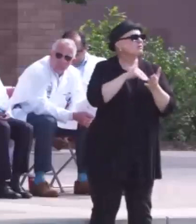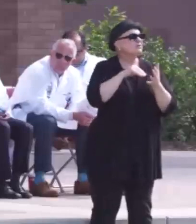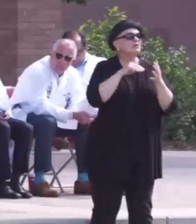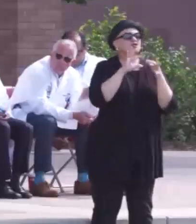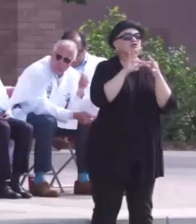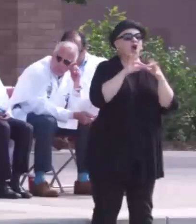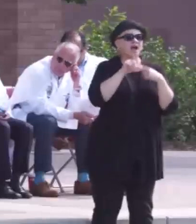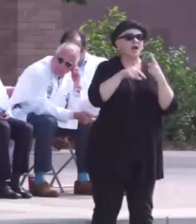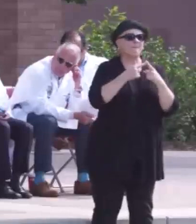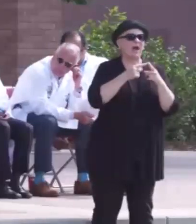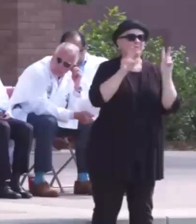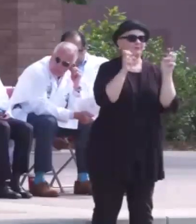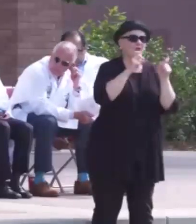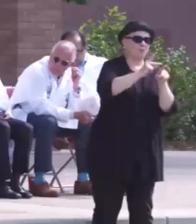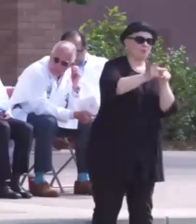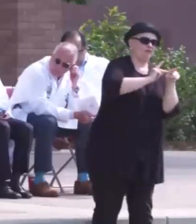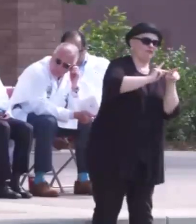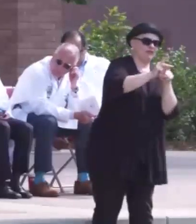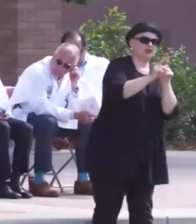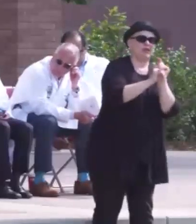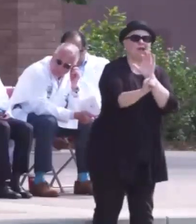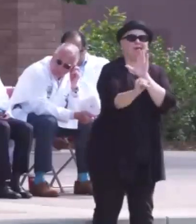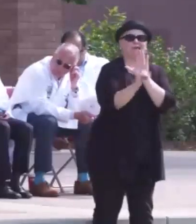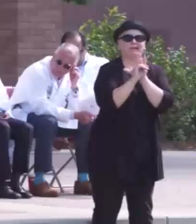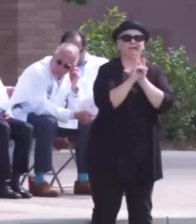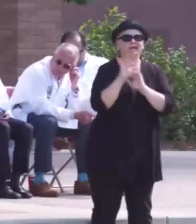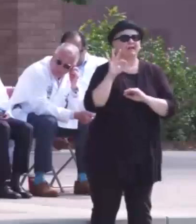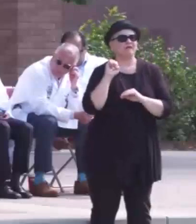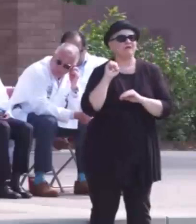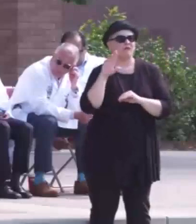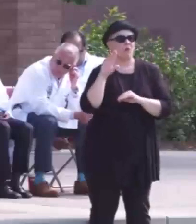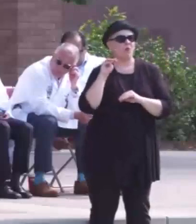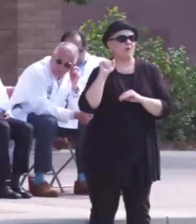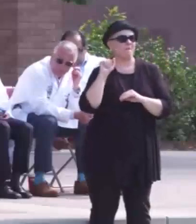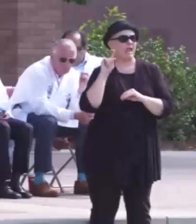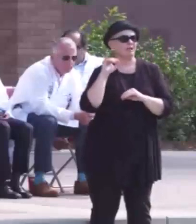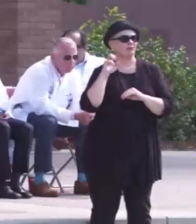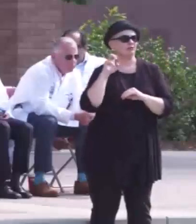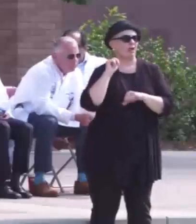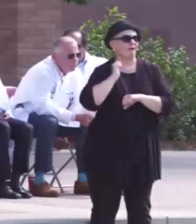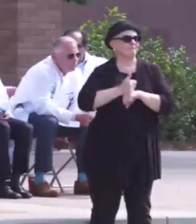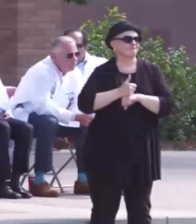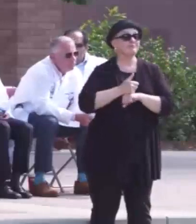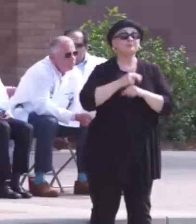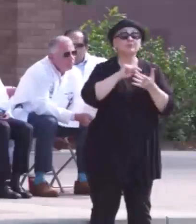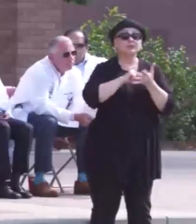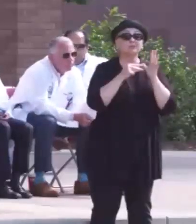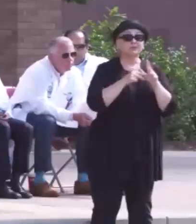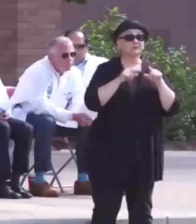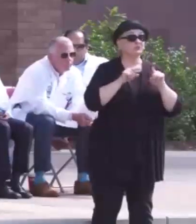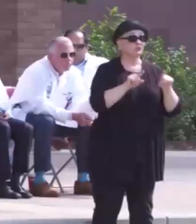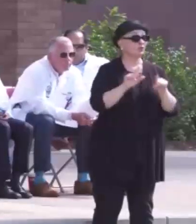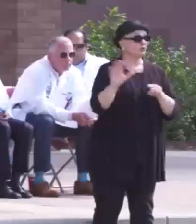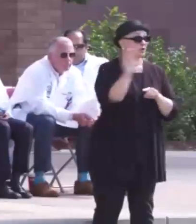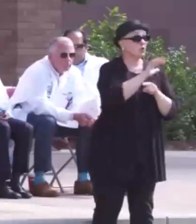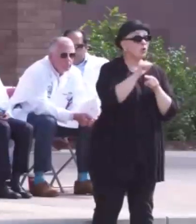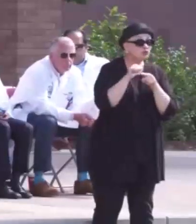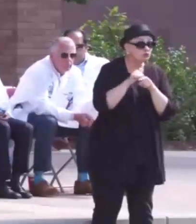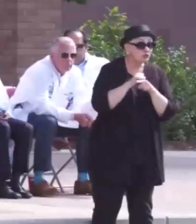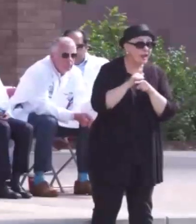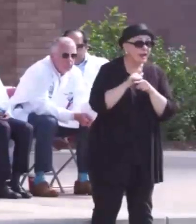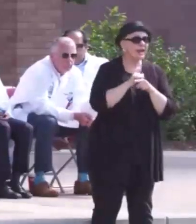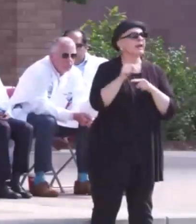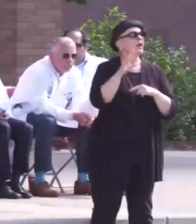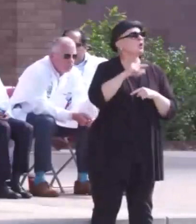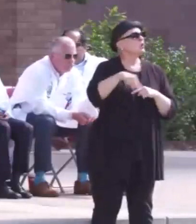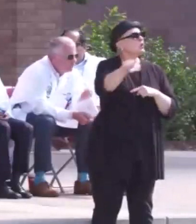identity formation. That's the idea that during your training, you will gradually